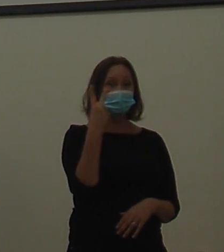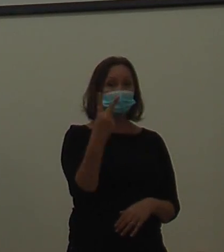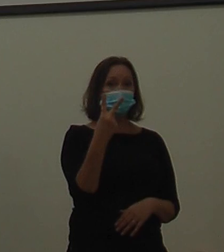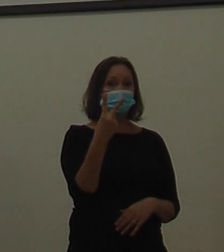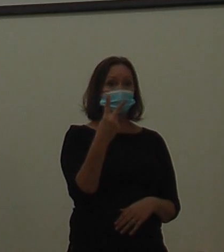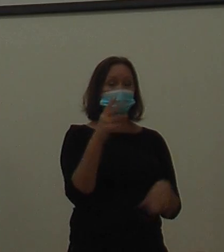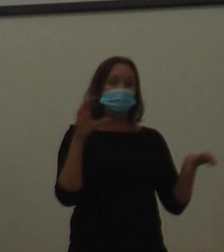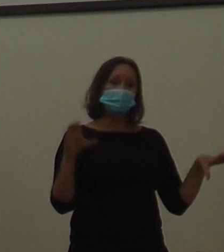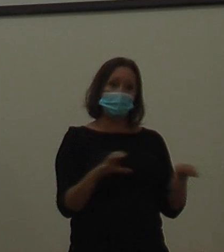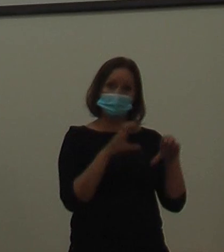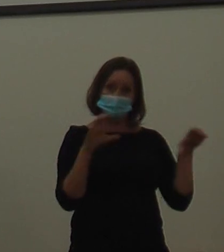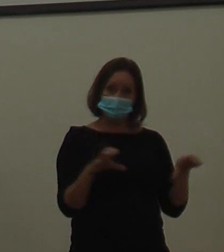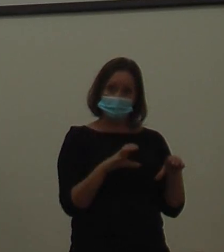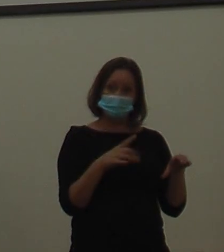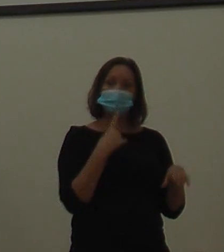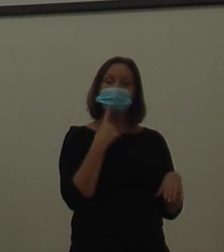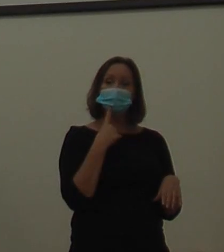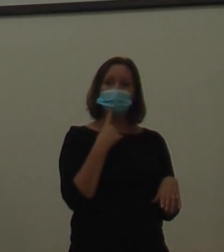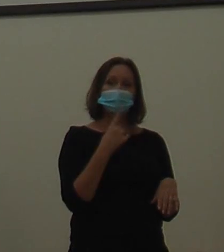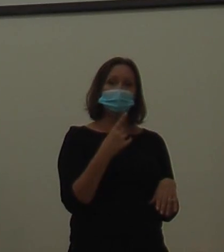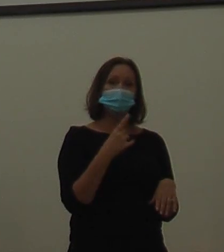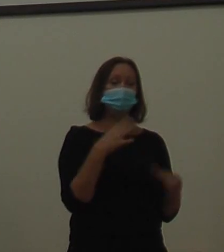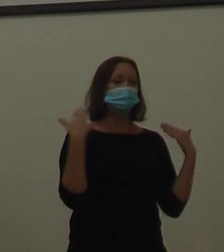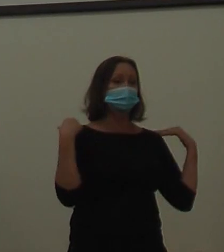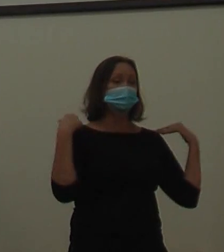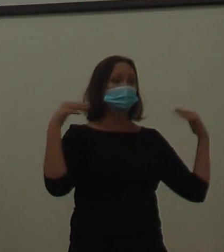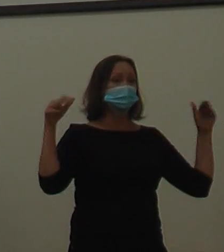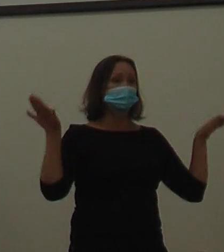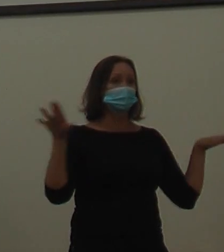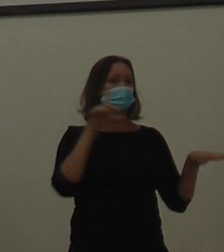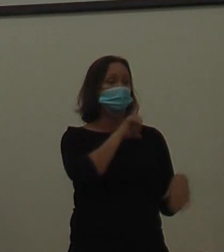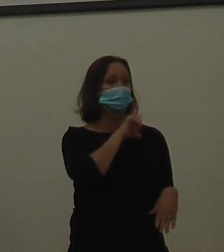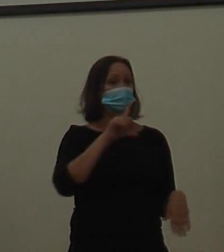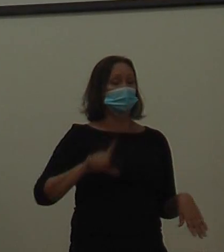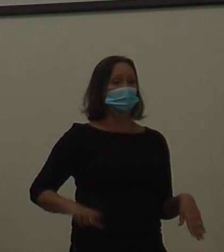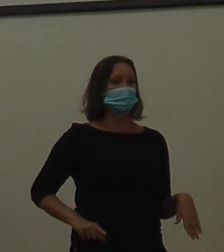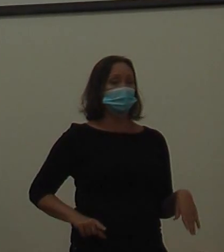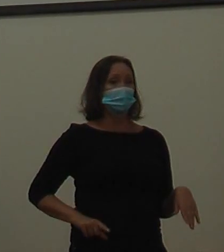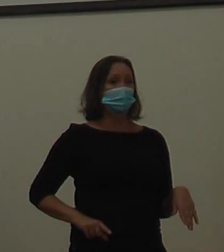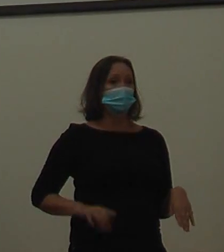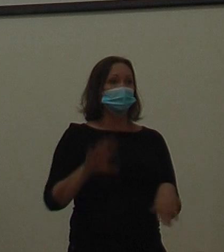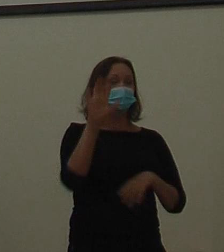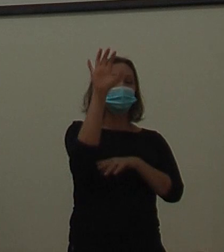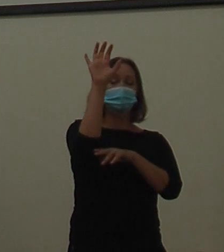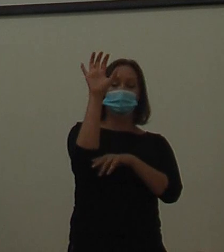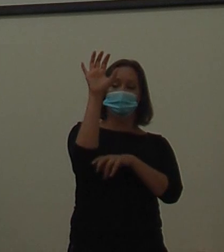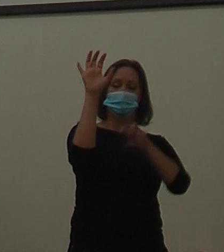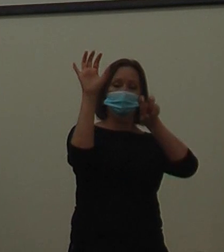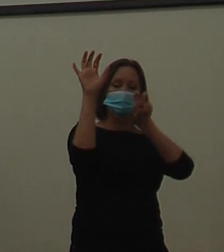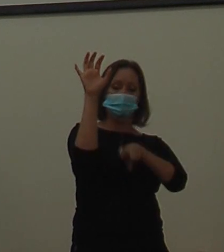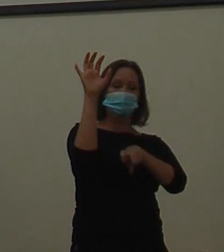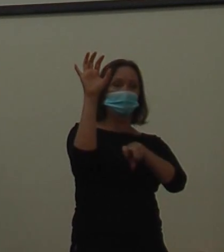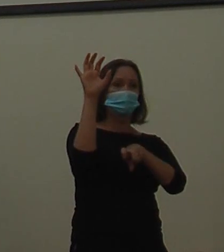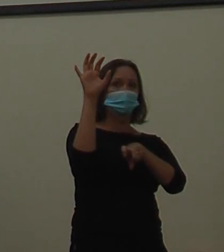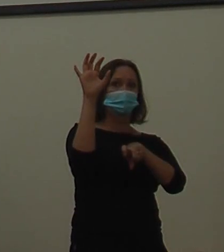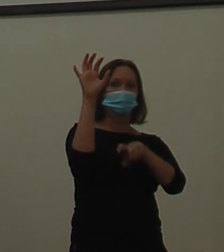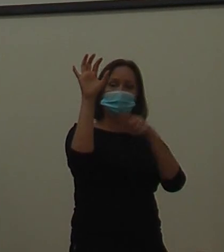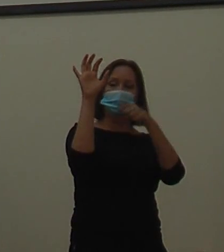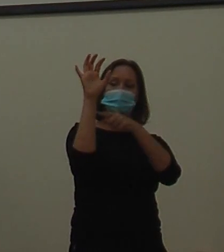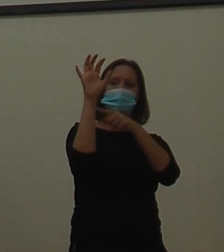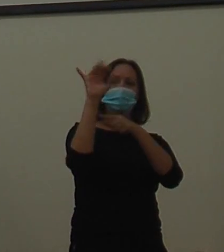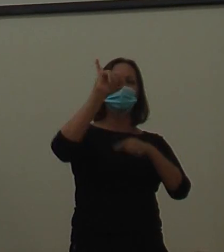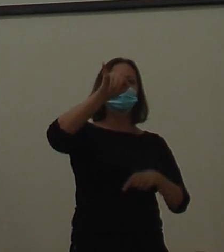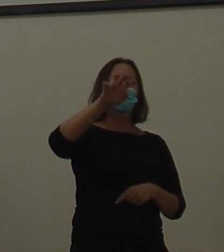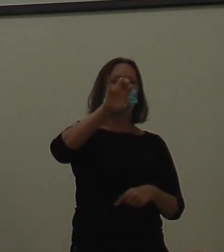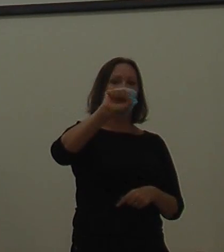activity. In verse 11 it says, "Now the angel of the Lord came and sat under the oak at Ophrah, which belonged to